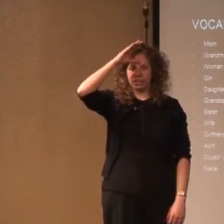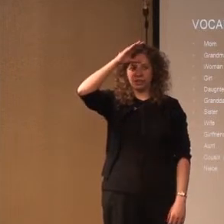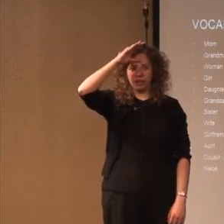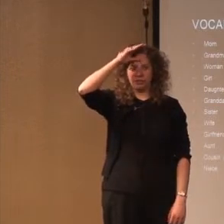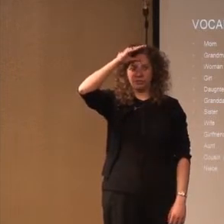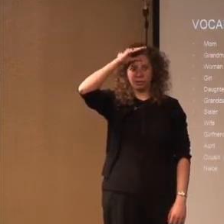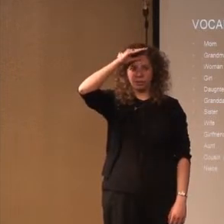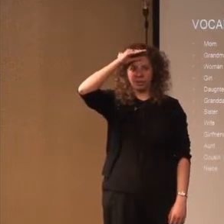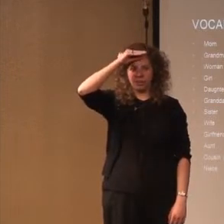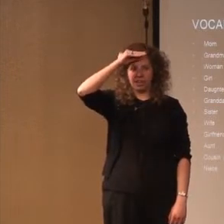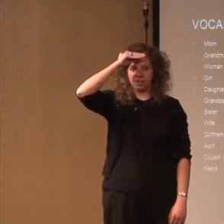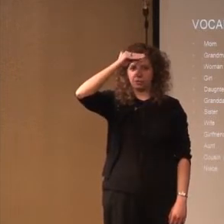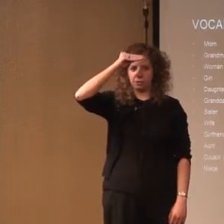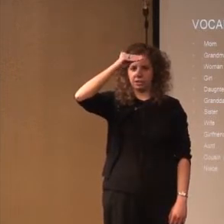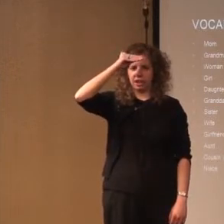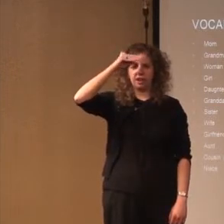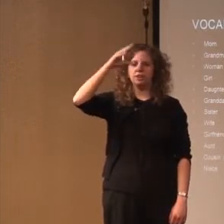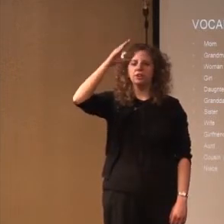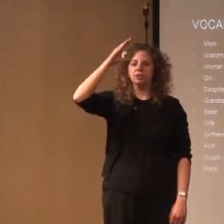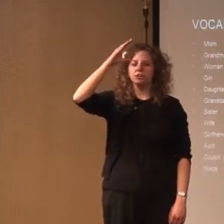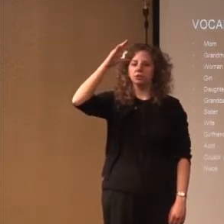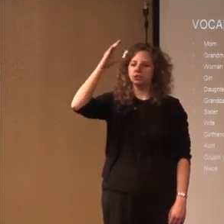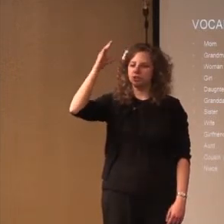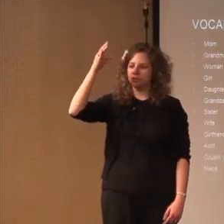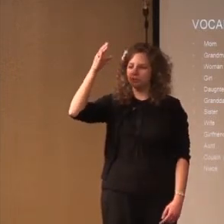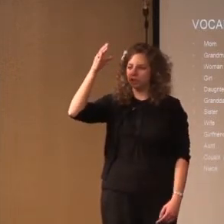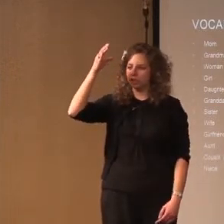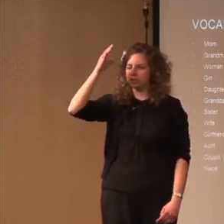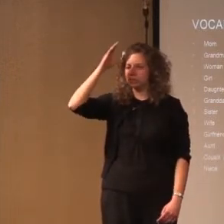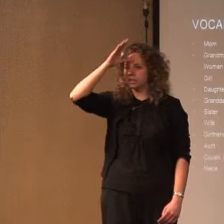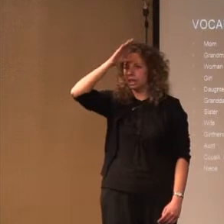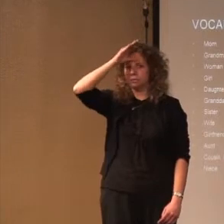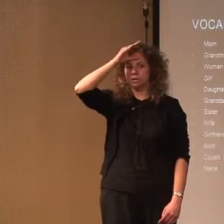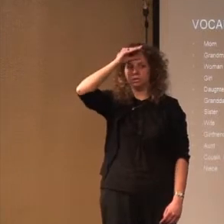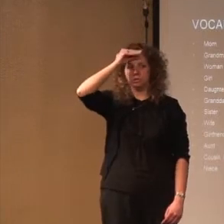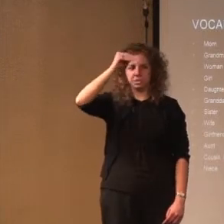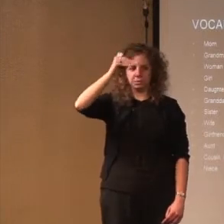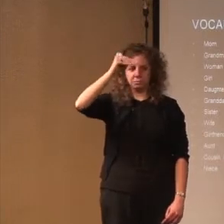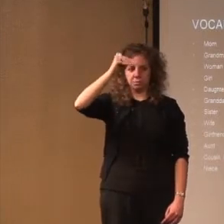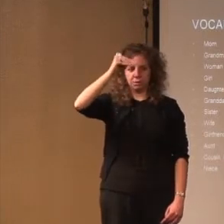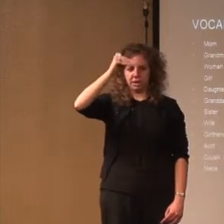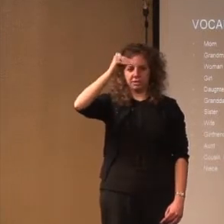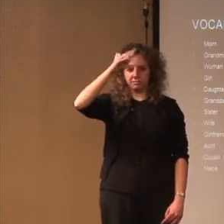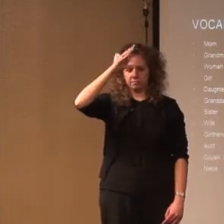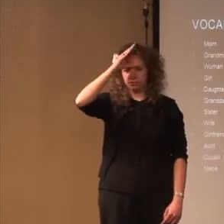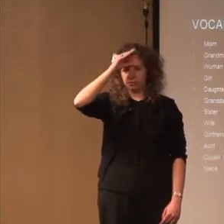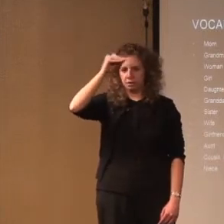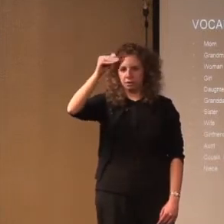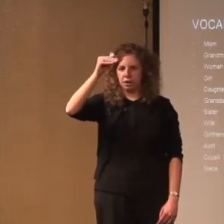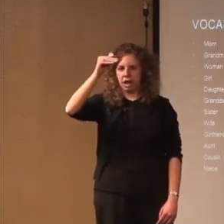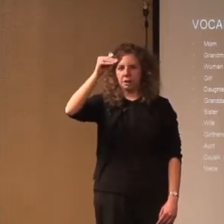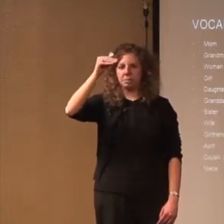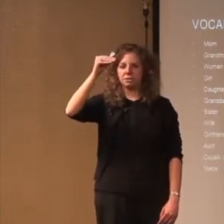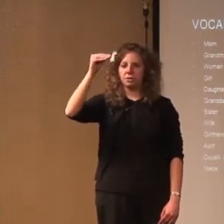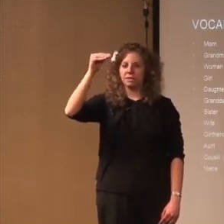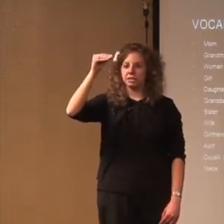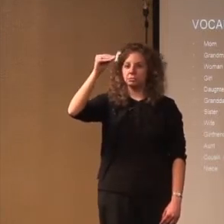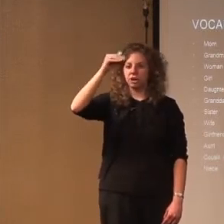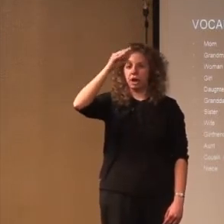like you have the brim of it and you're pulling it out. So there's two versions. You can do this one, boy. But the one that's more common